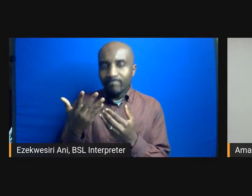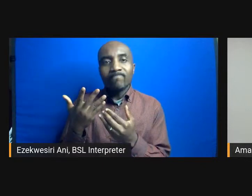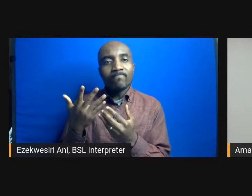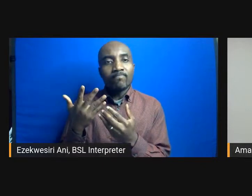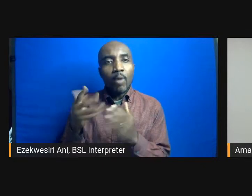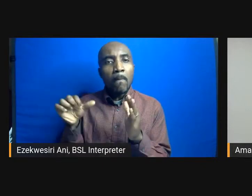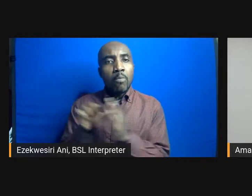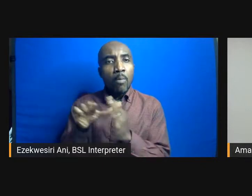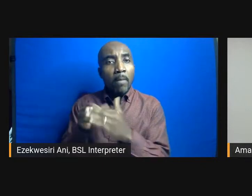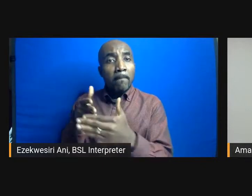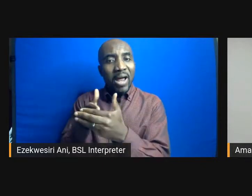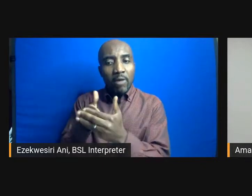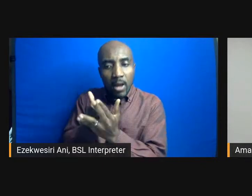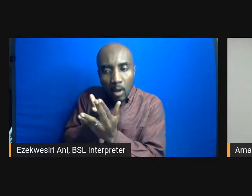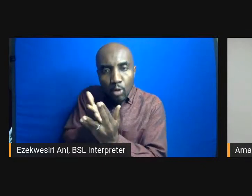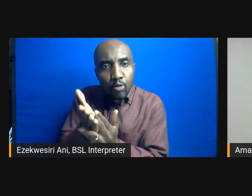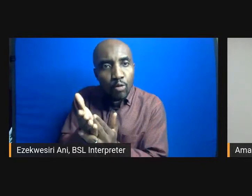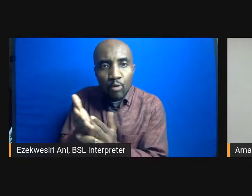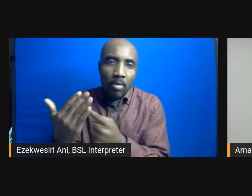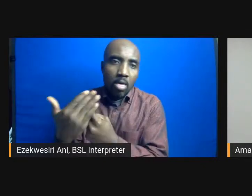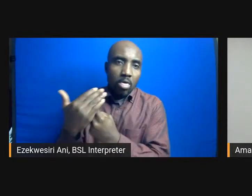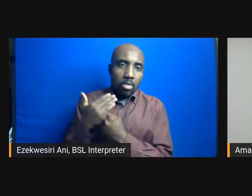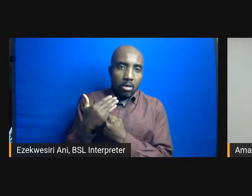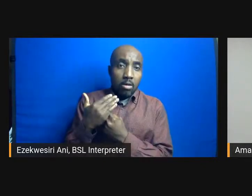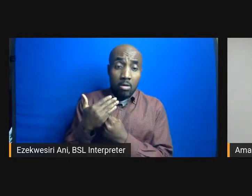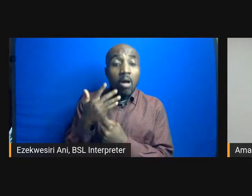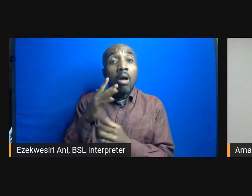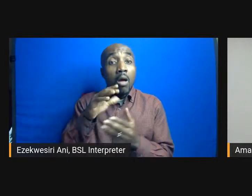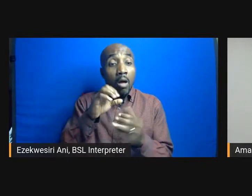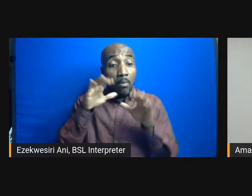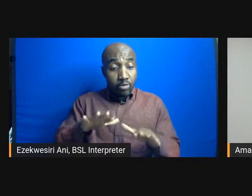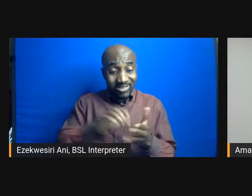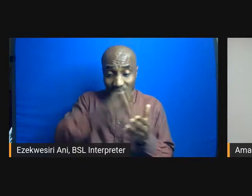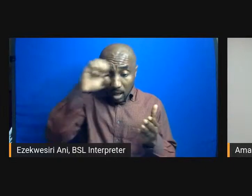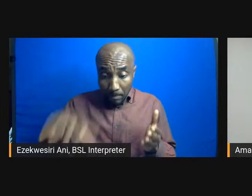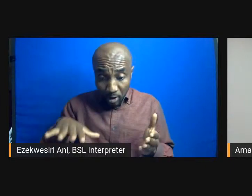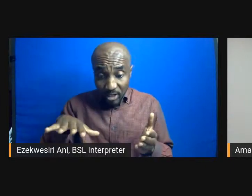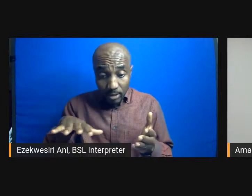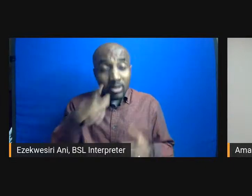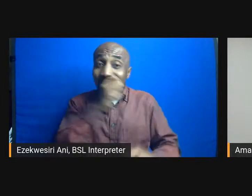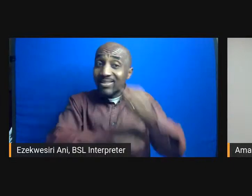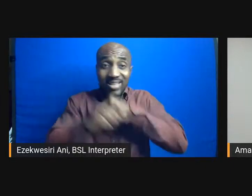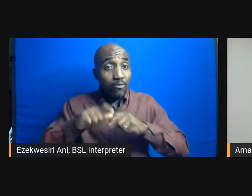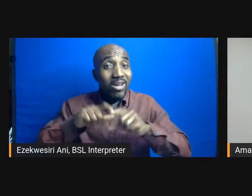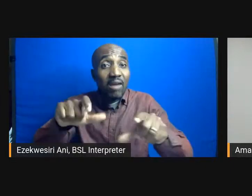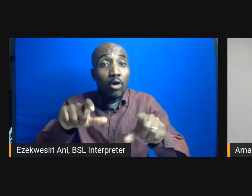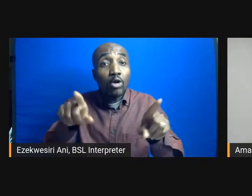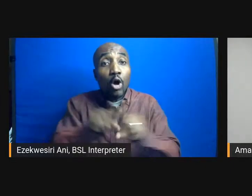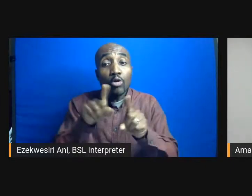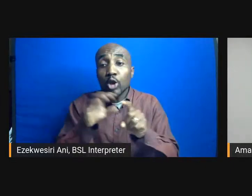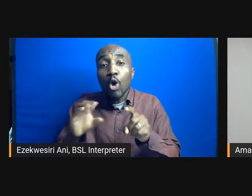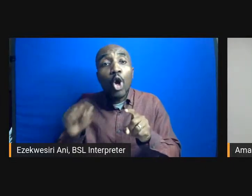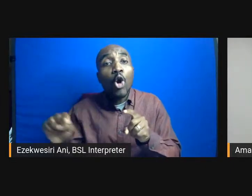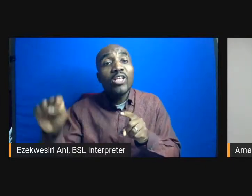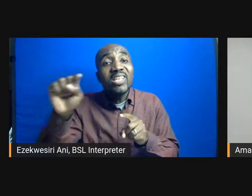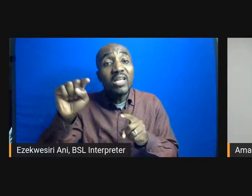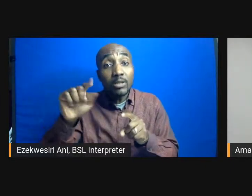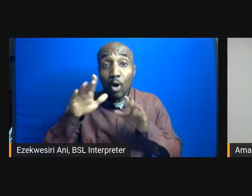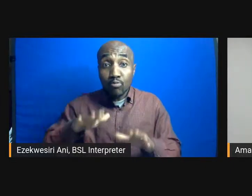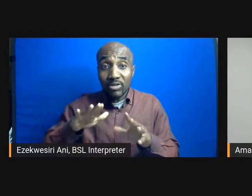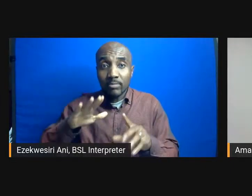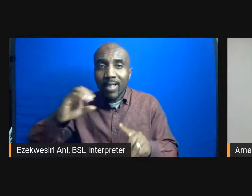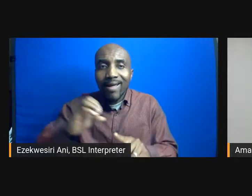even though slavery continued for years after Britain abolished it, including in British colonies.